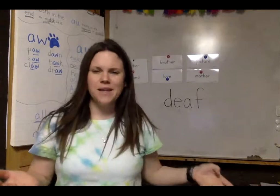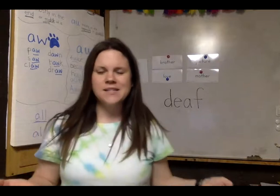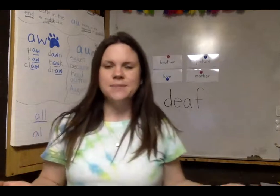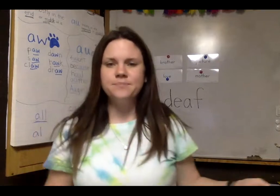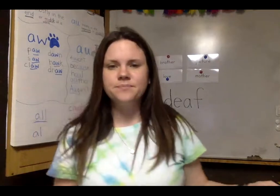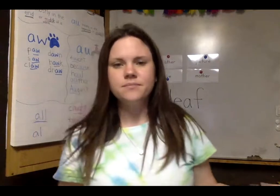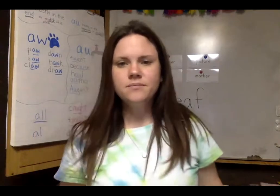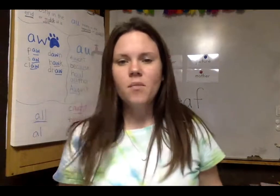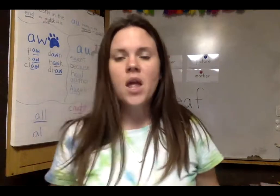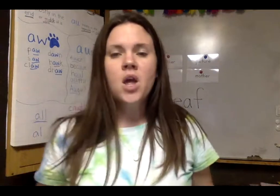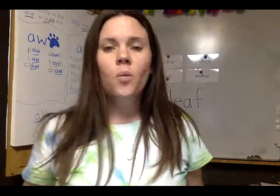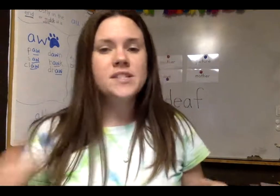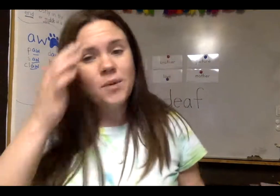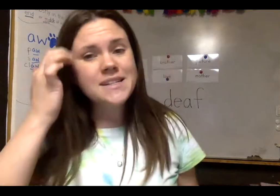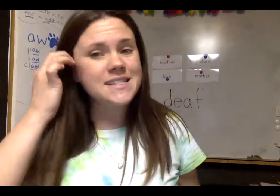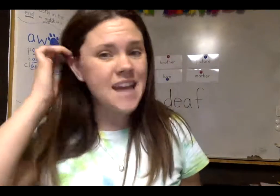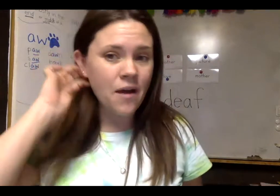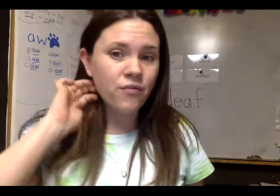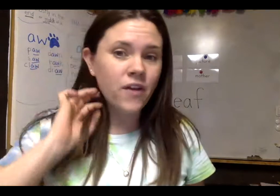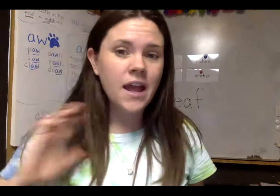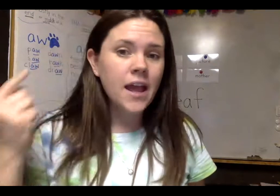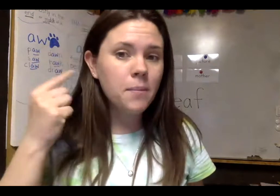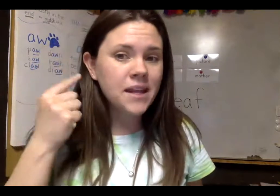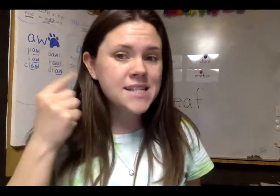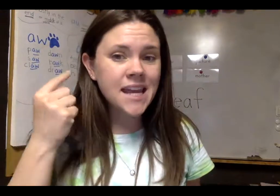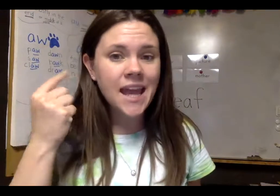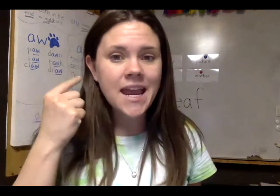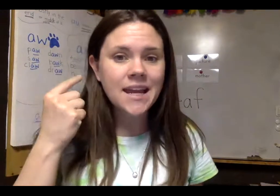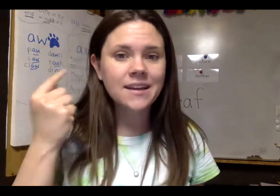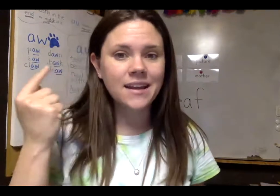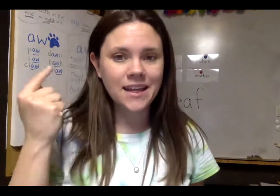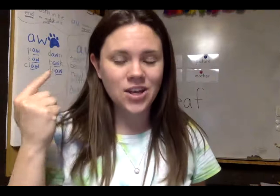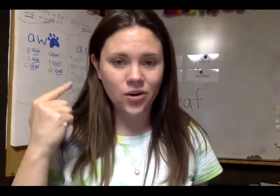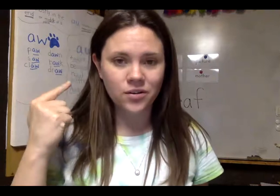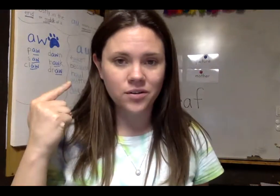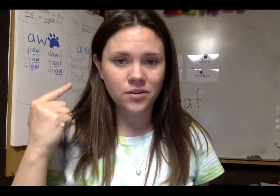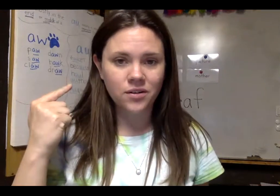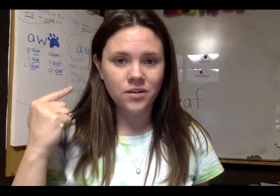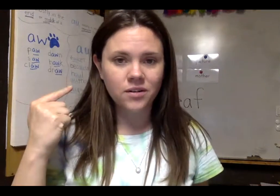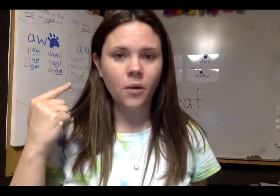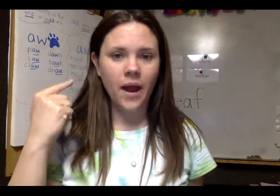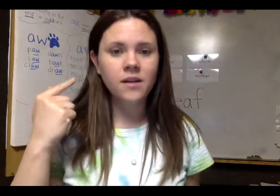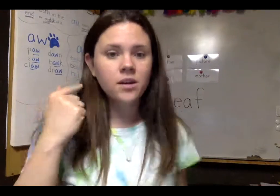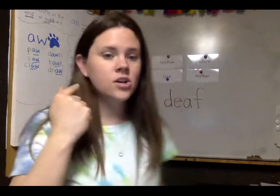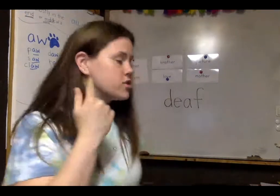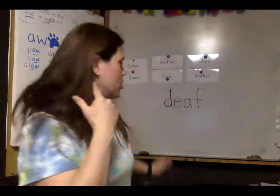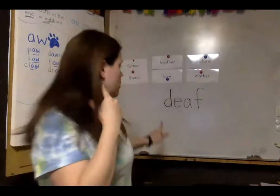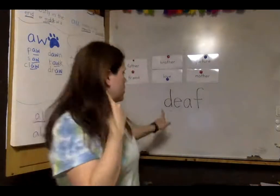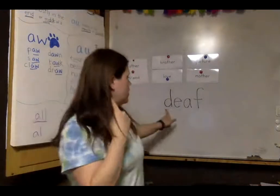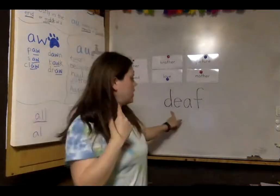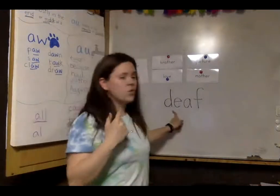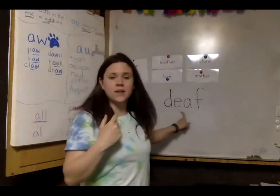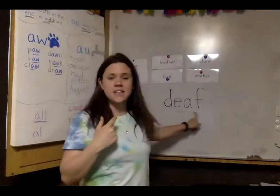what that means? When someone is deaf, it means they can't hear. Okay?